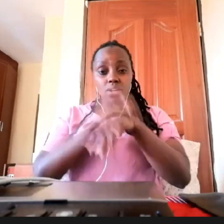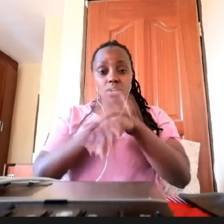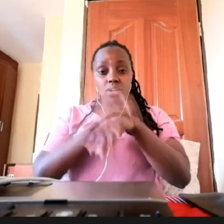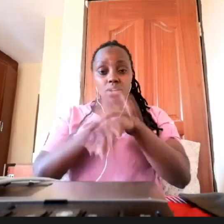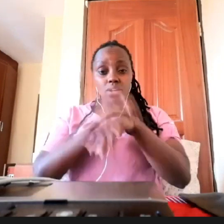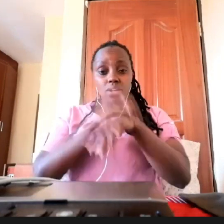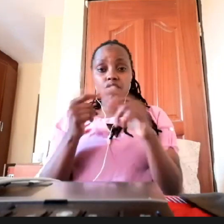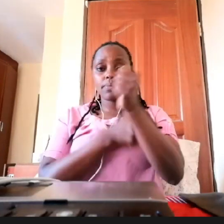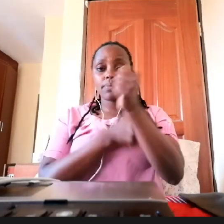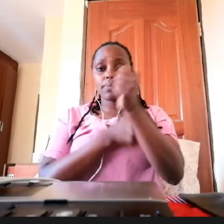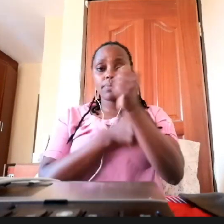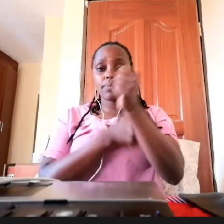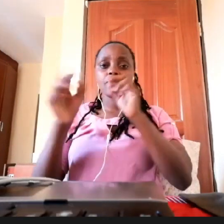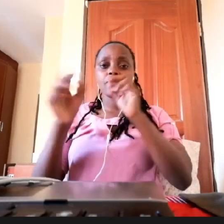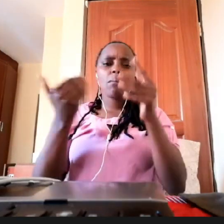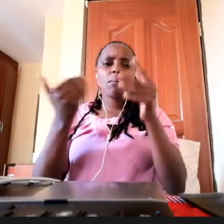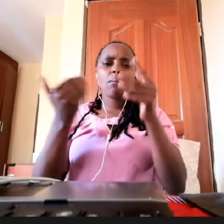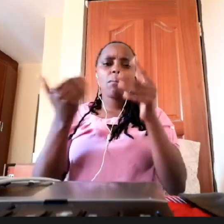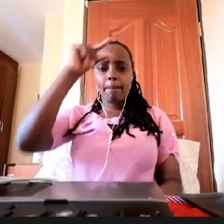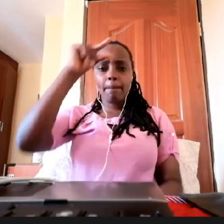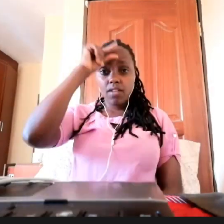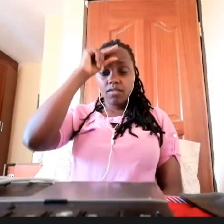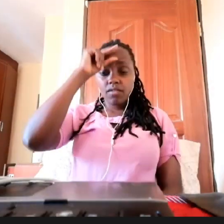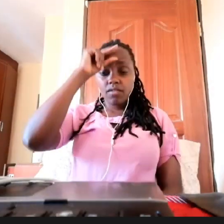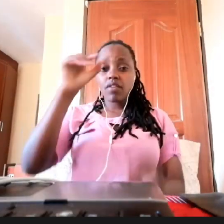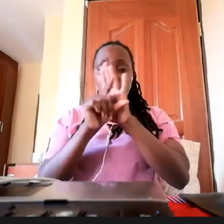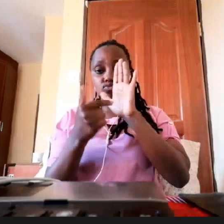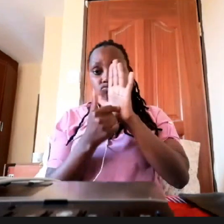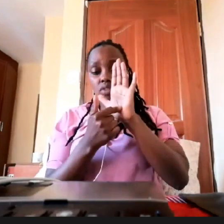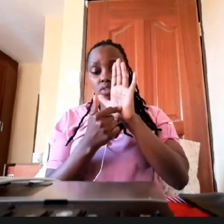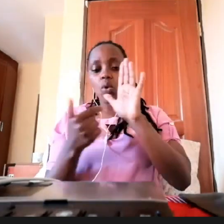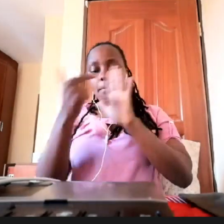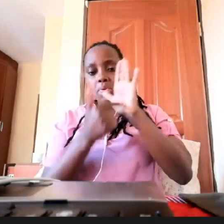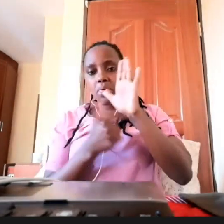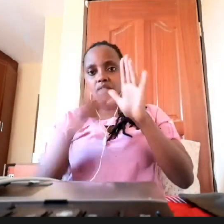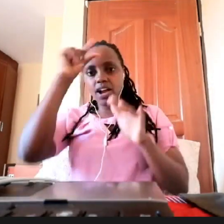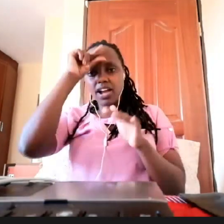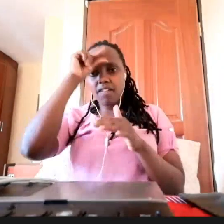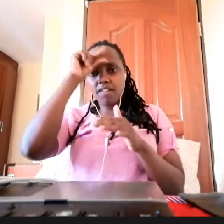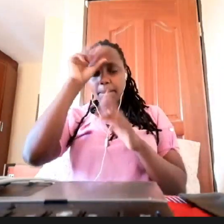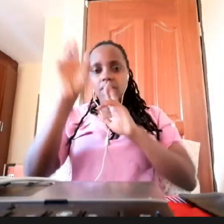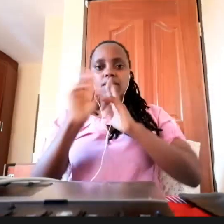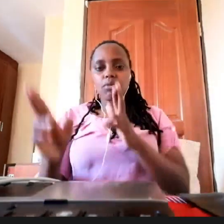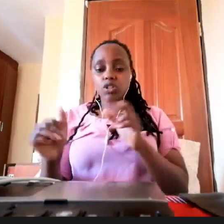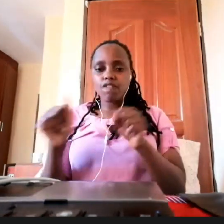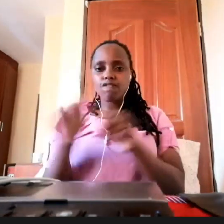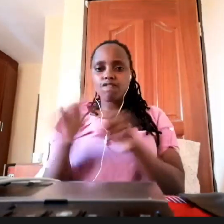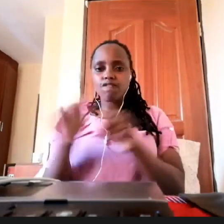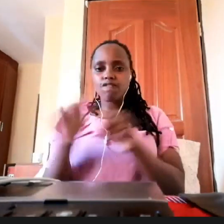they'll get from the government. The legislations, as was pointed out, government reports are full of legislations,